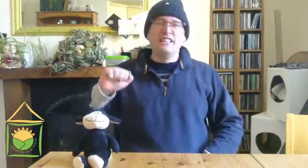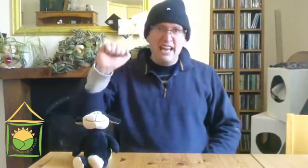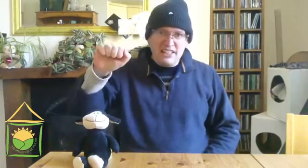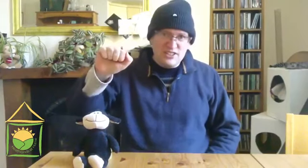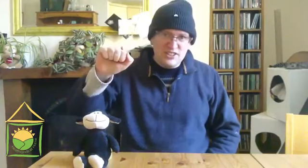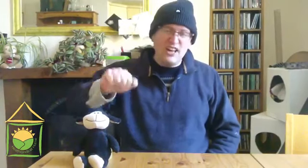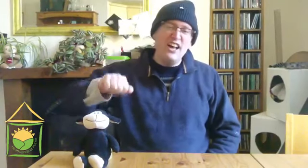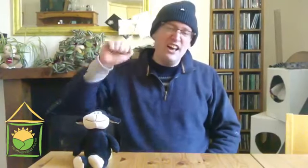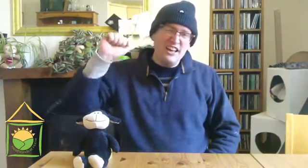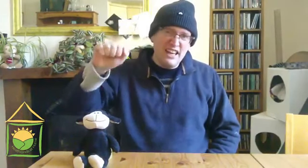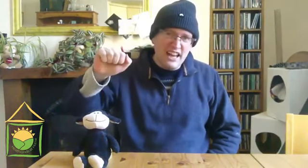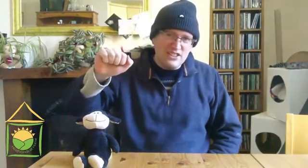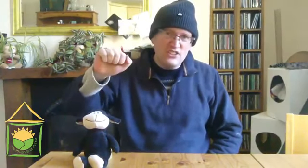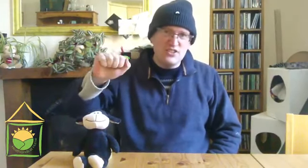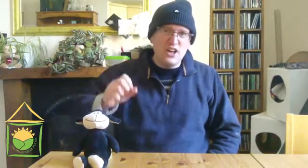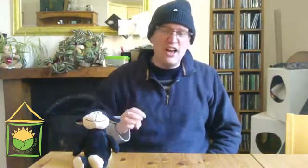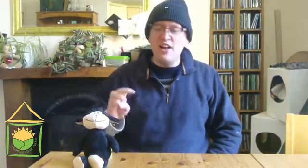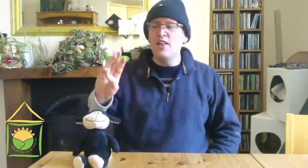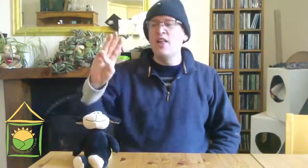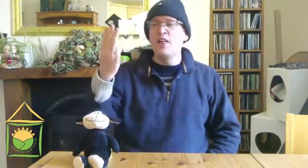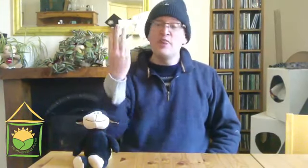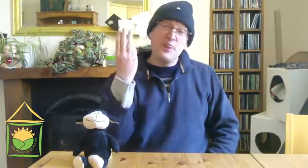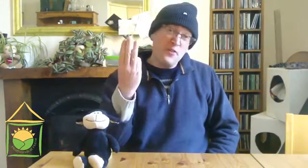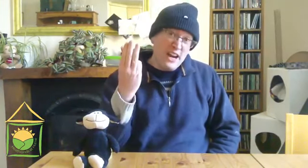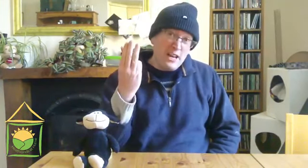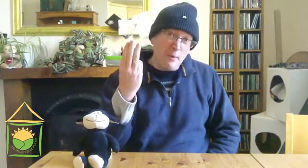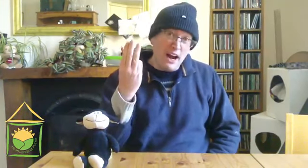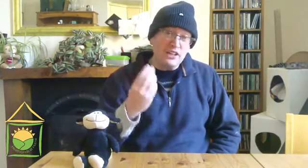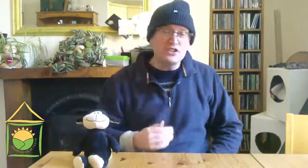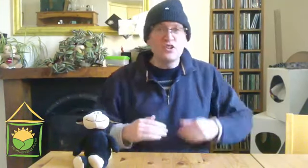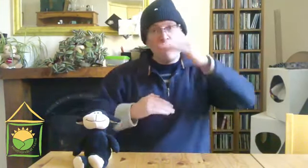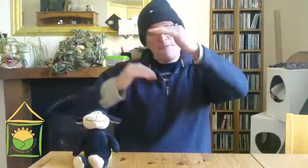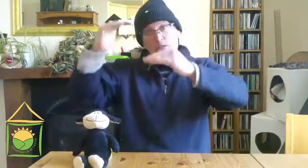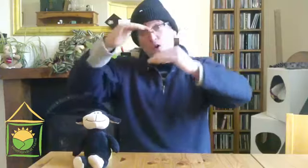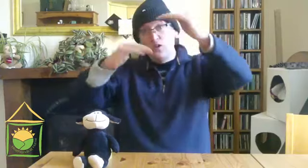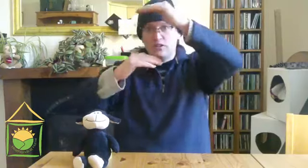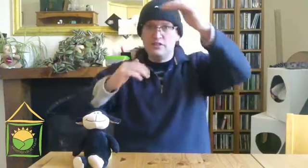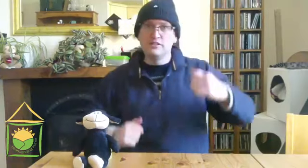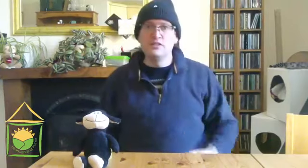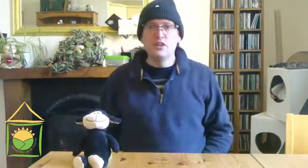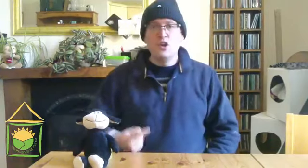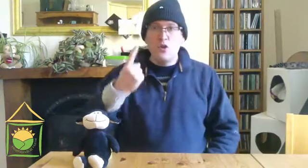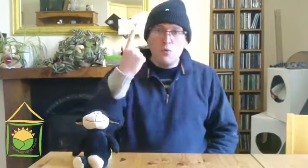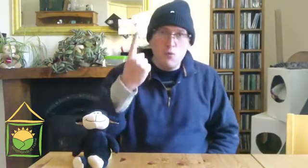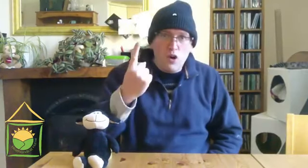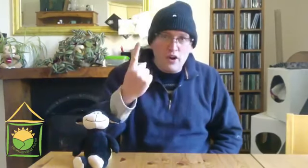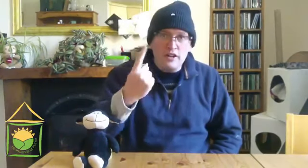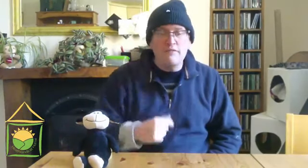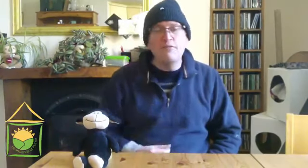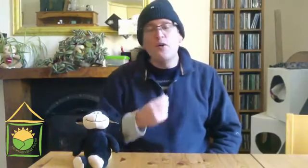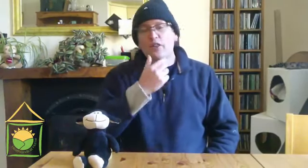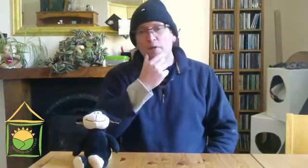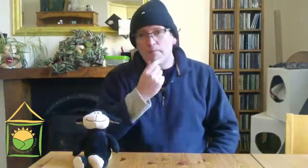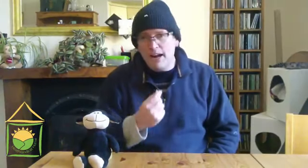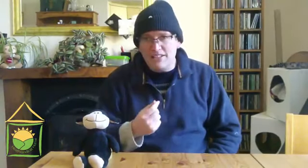Yes, sir, yes, sir. Three bags full. One for the